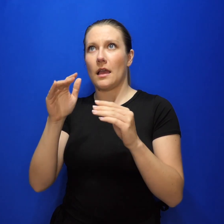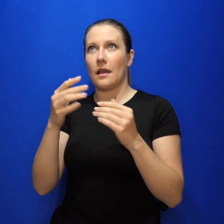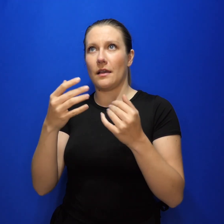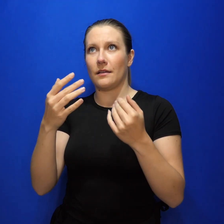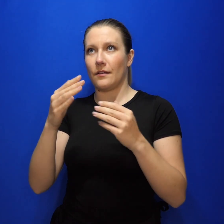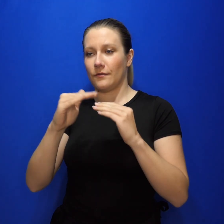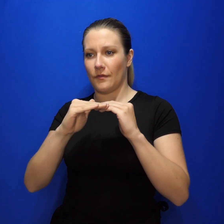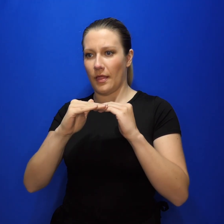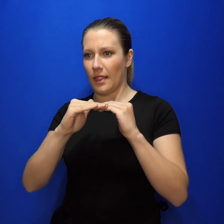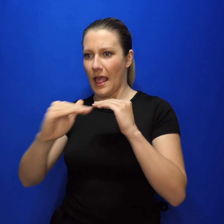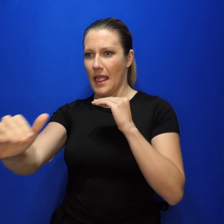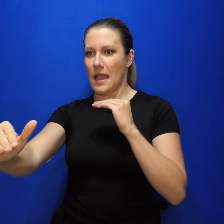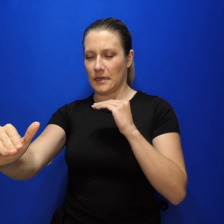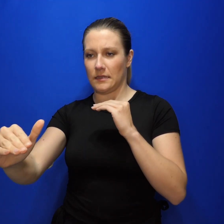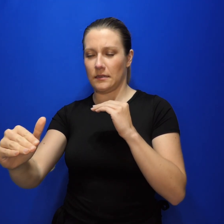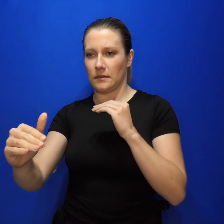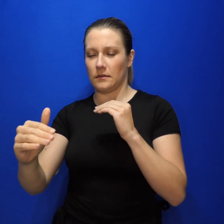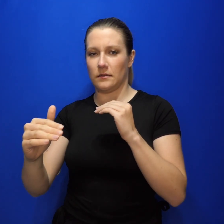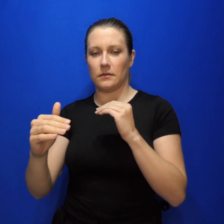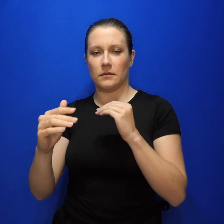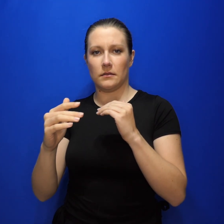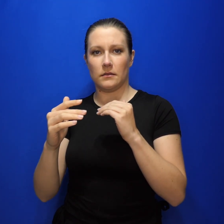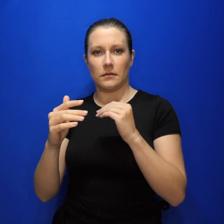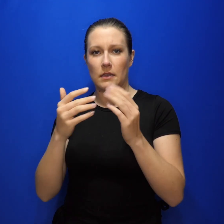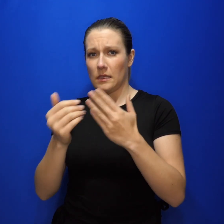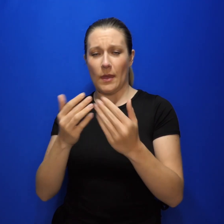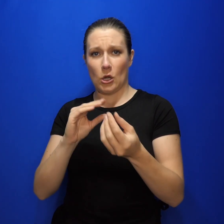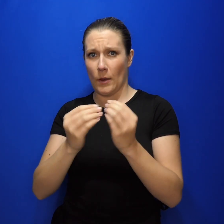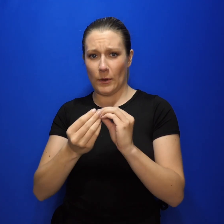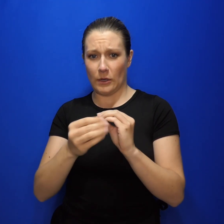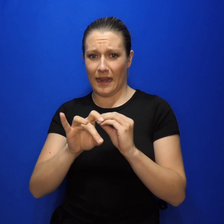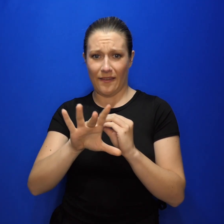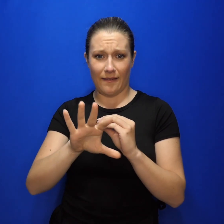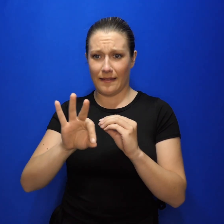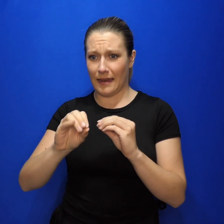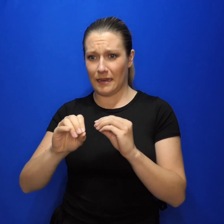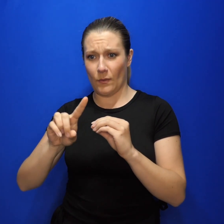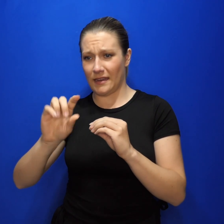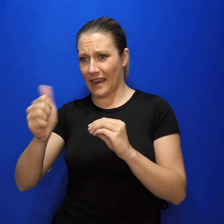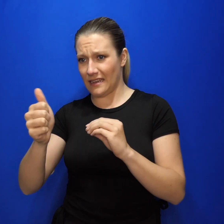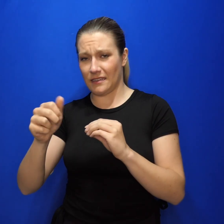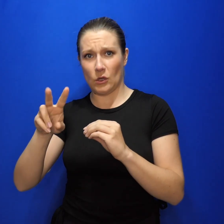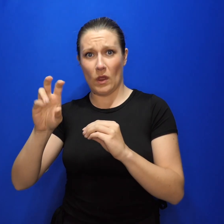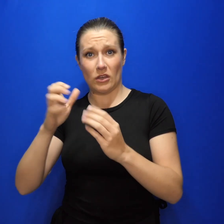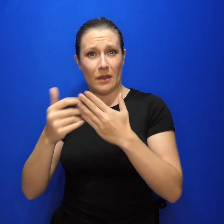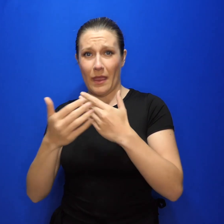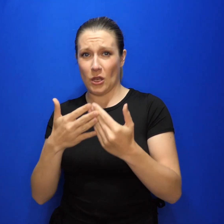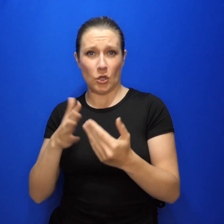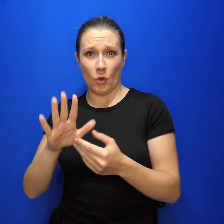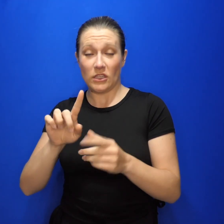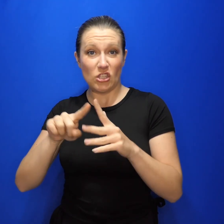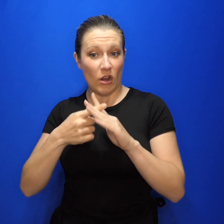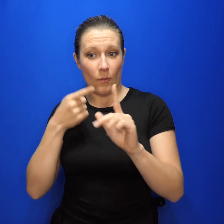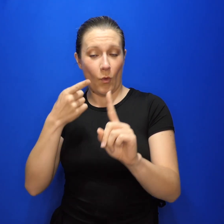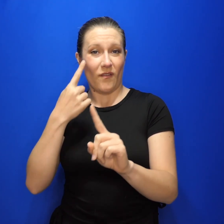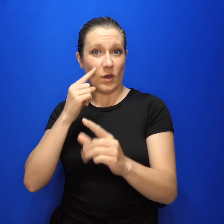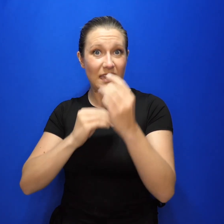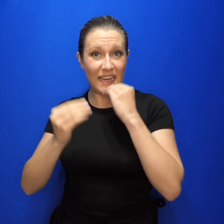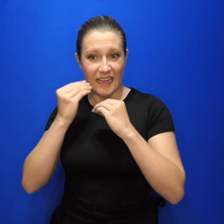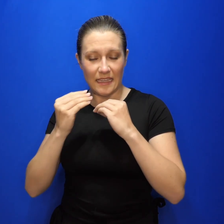line going along your blood sugar at any number, it doesn't matter where, 85, 90, 110, 200, wherever you start eating at, you have like